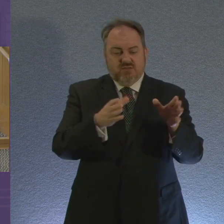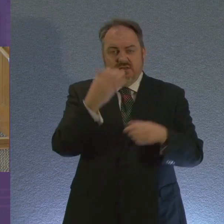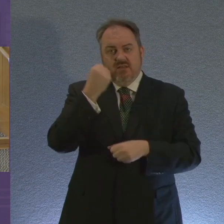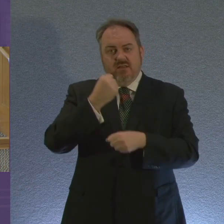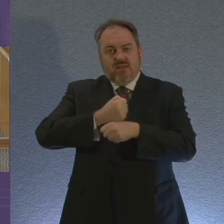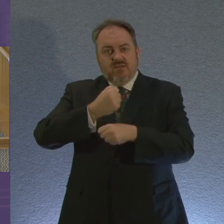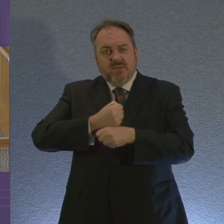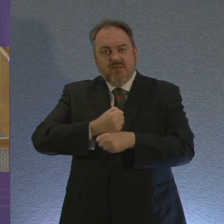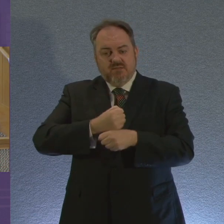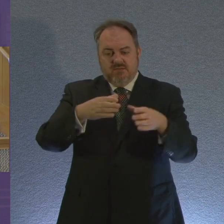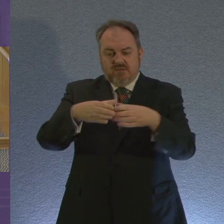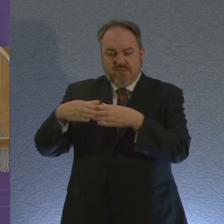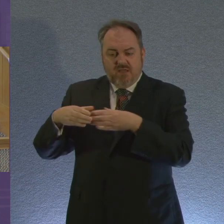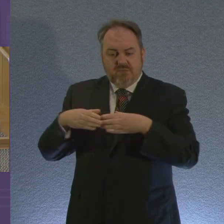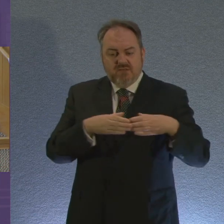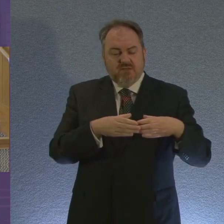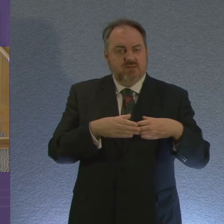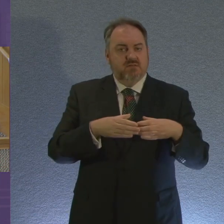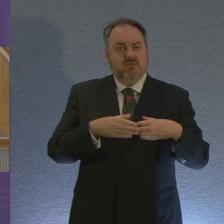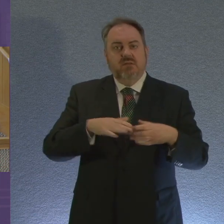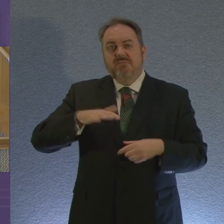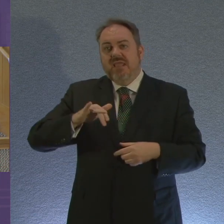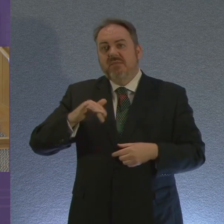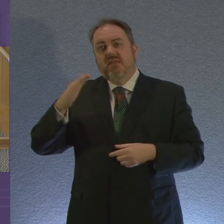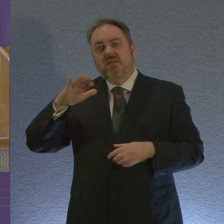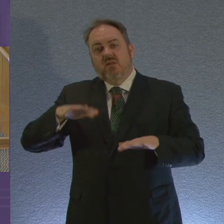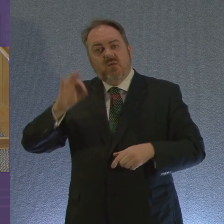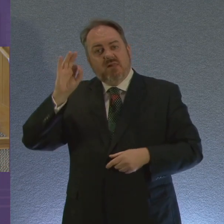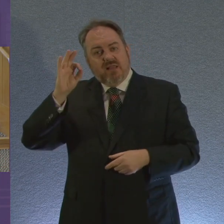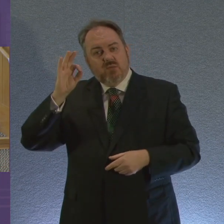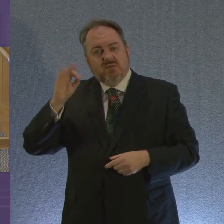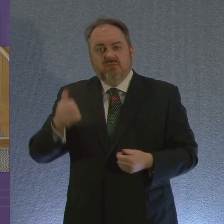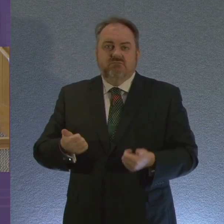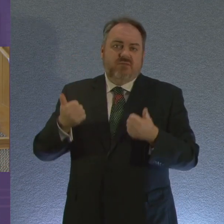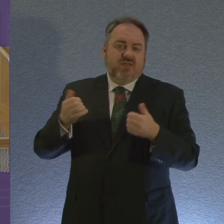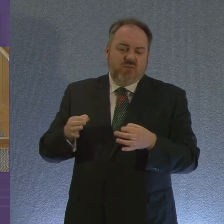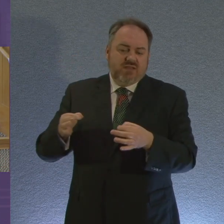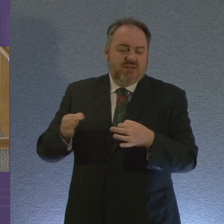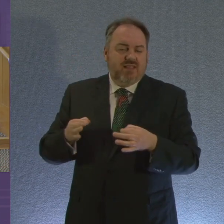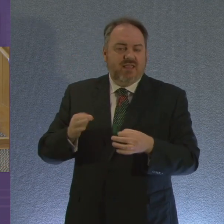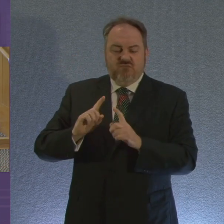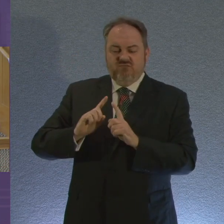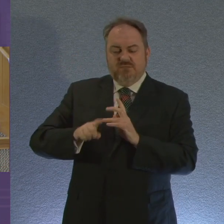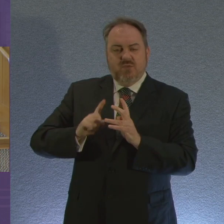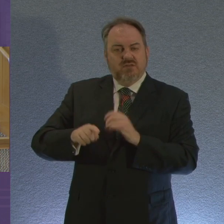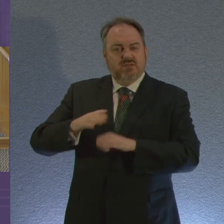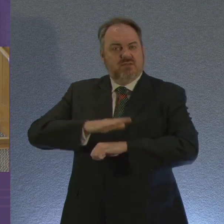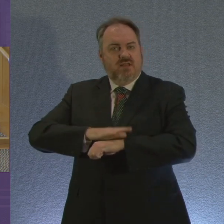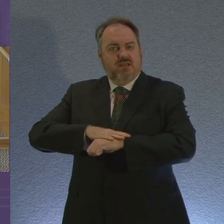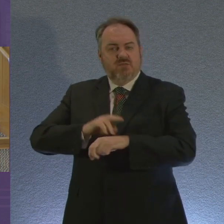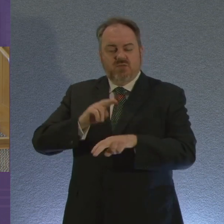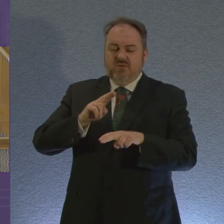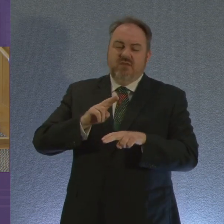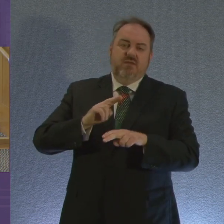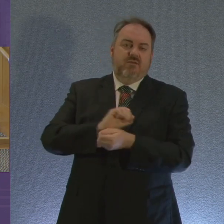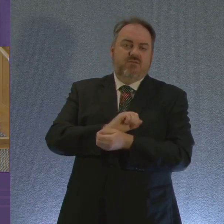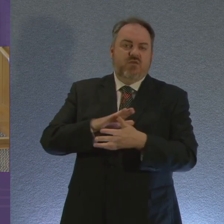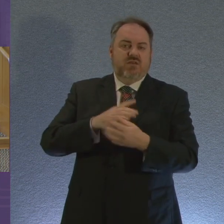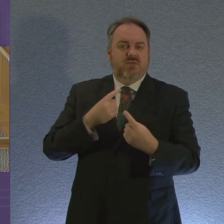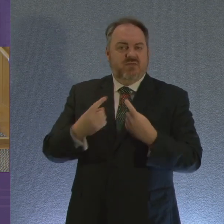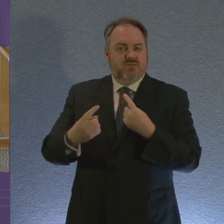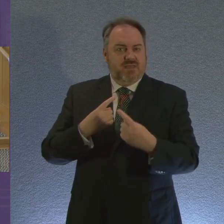might hold for local authorities, but I'm not convinced that the same argument holds for all government departments. And I think that even if we take